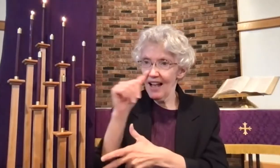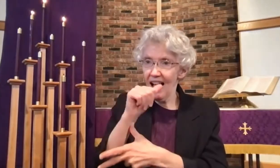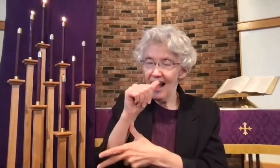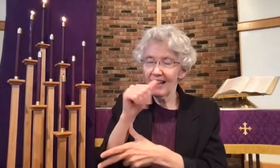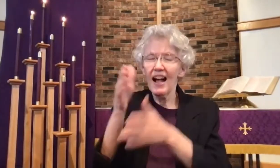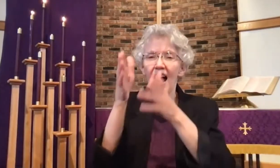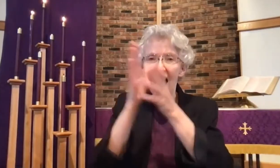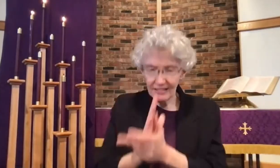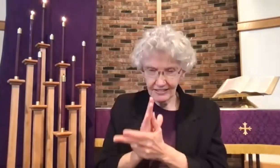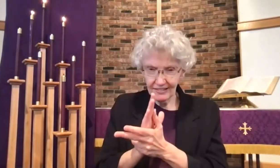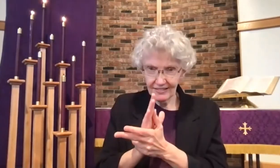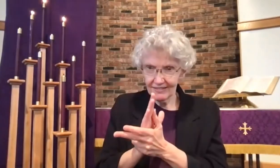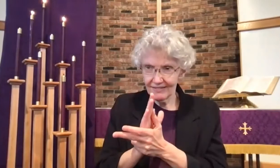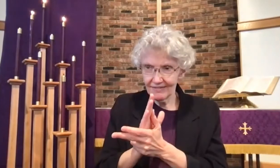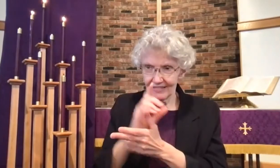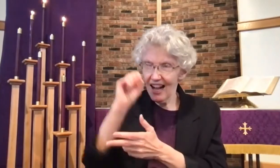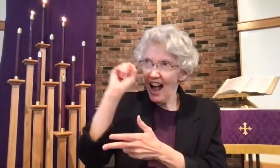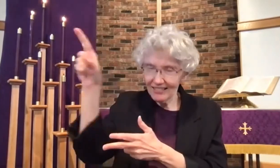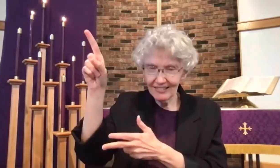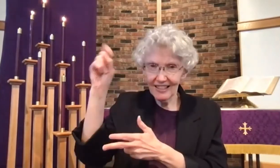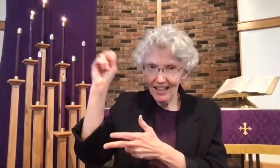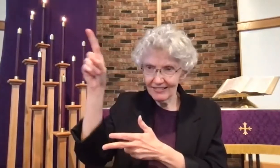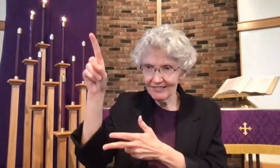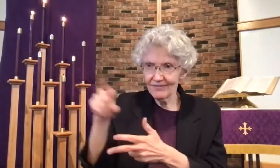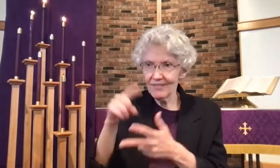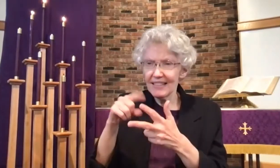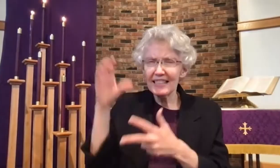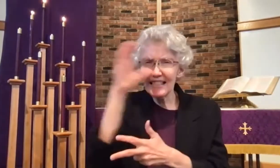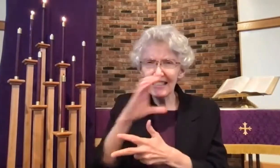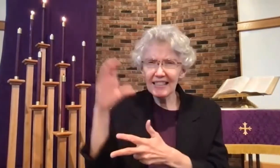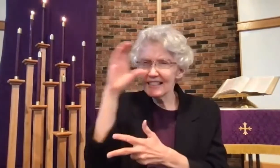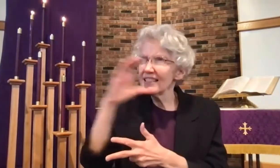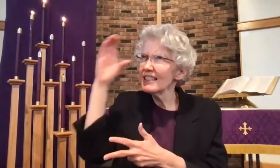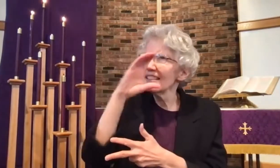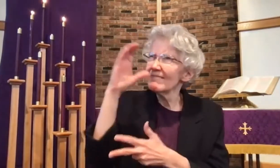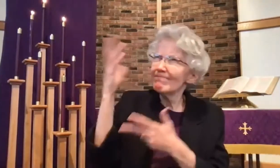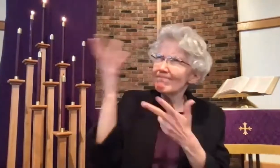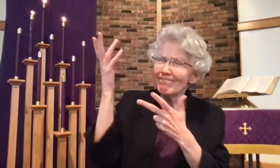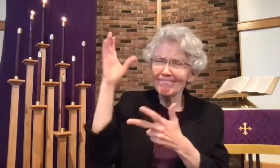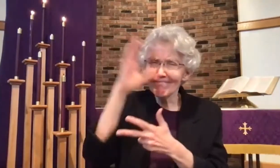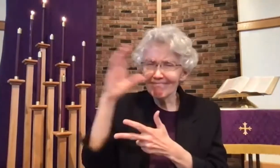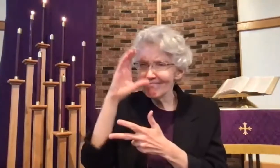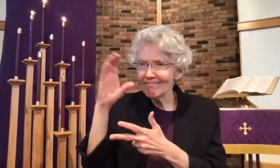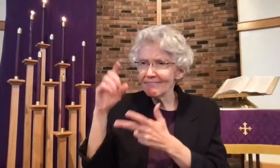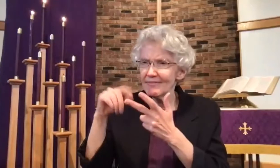told us to ask, so A-S-K, so we need to A, ask, S for